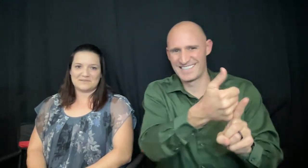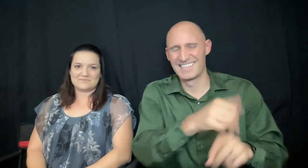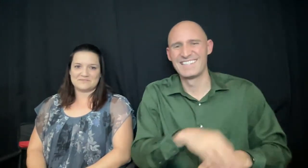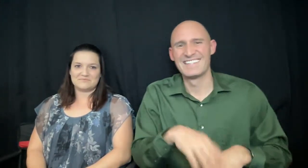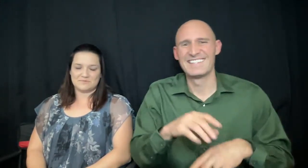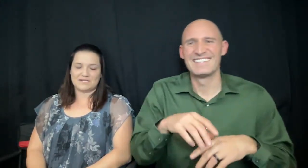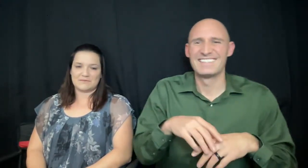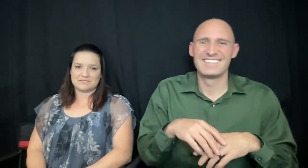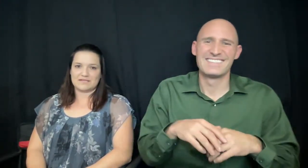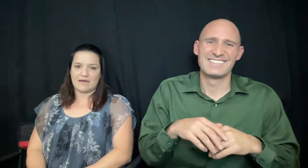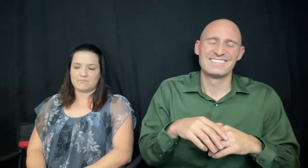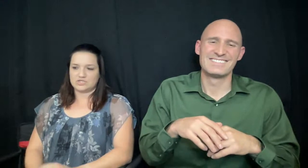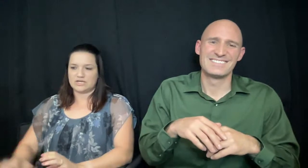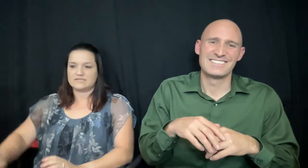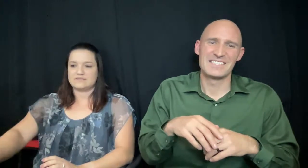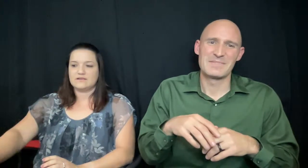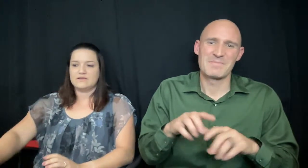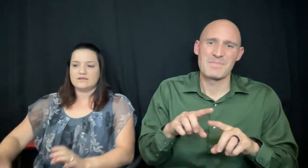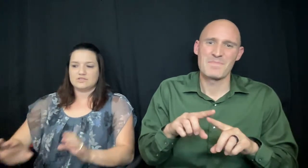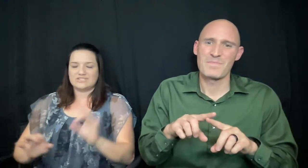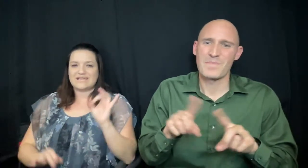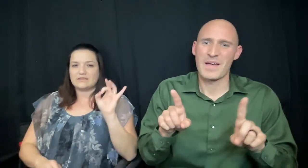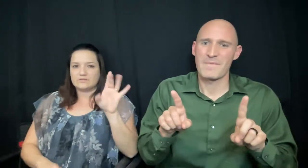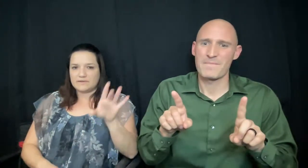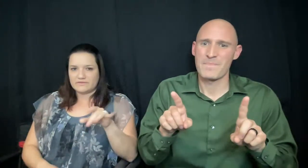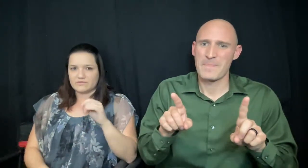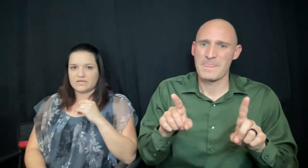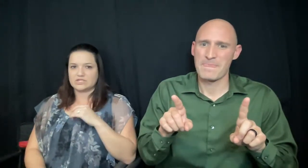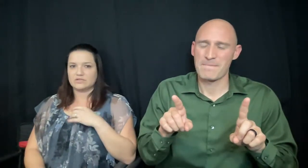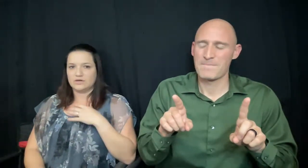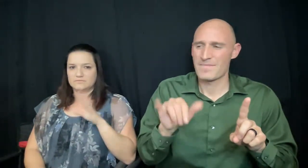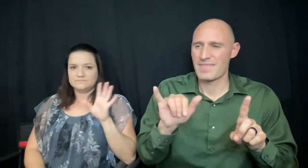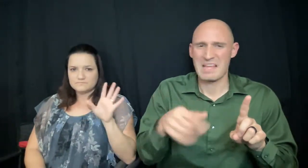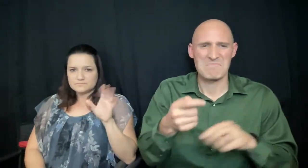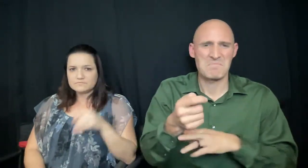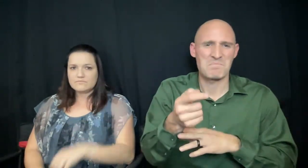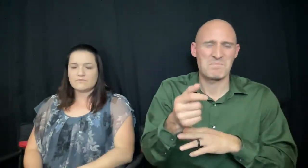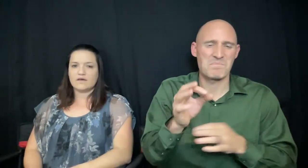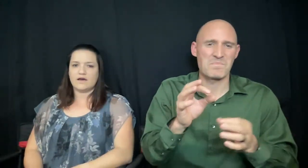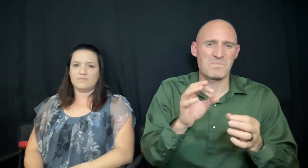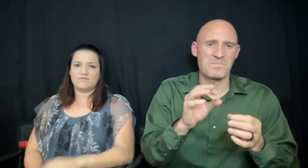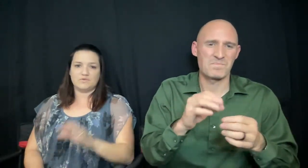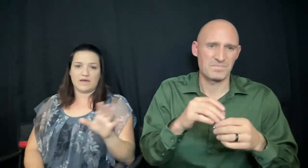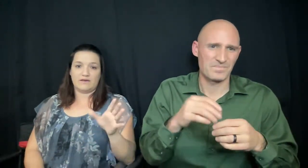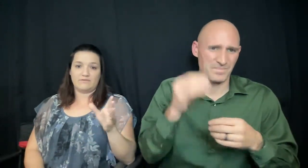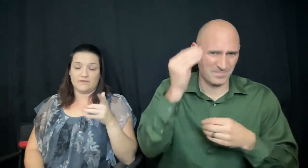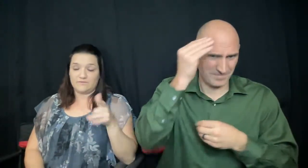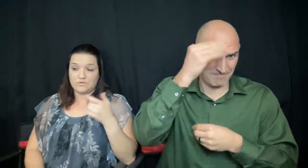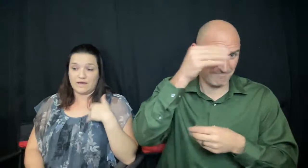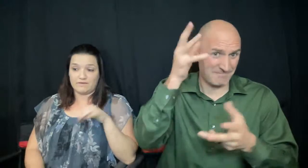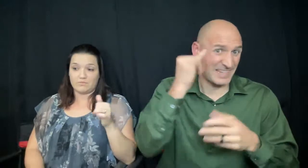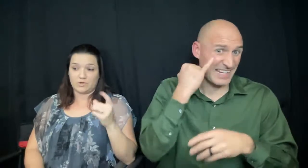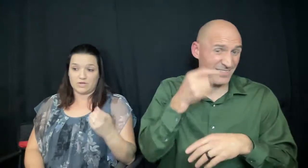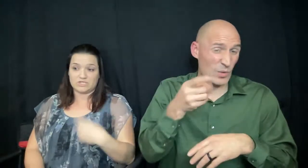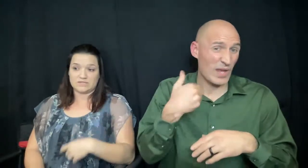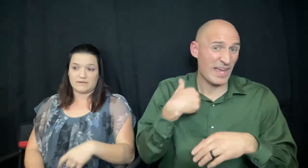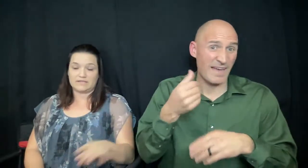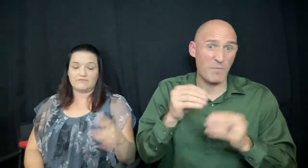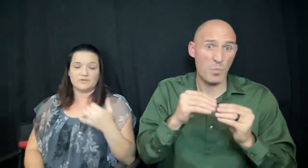comes to that. But just that little bit of information alone. If you have any more questions about that, feel